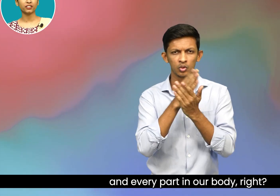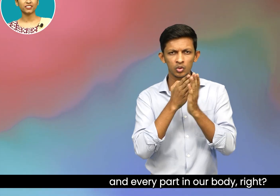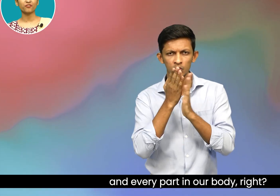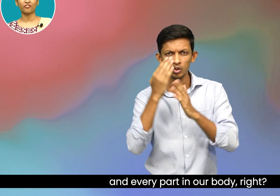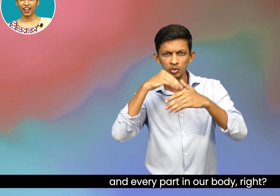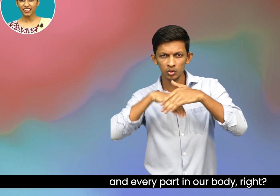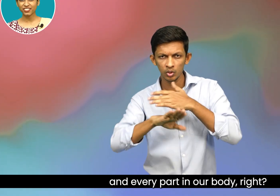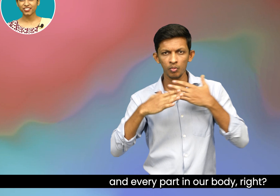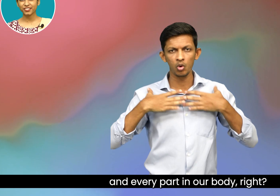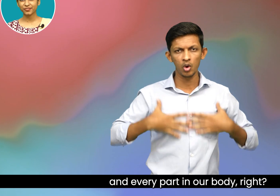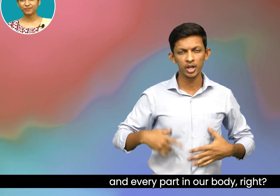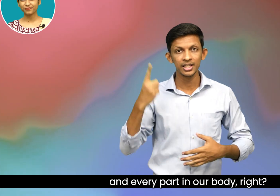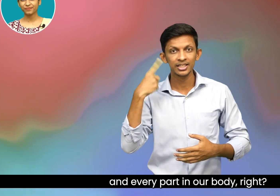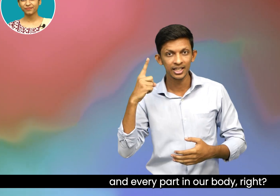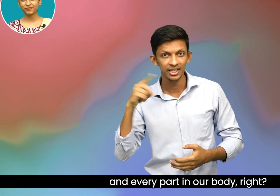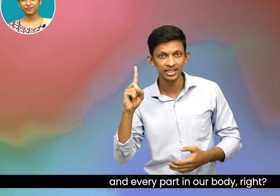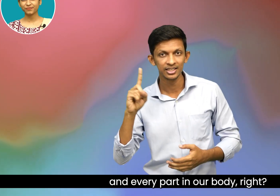our body, right?